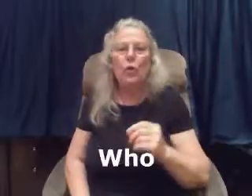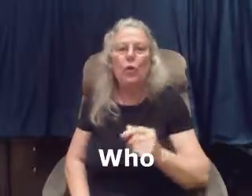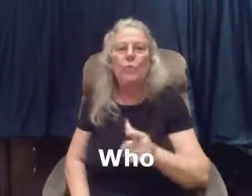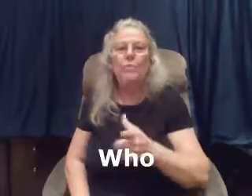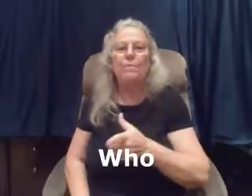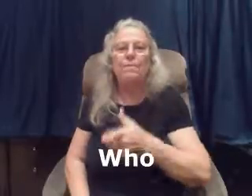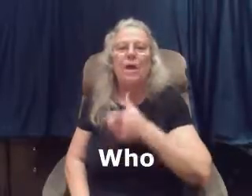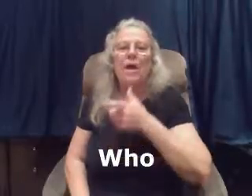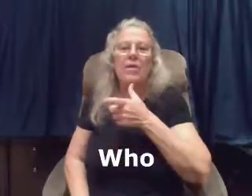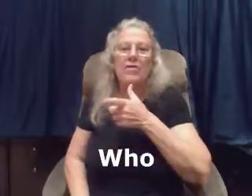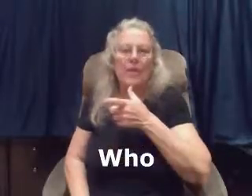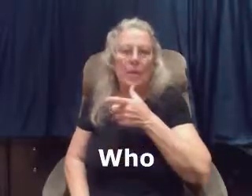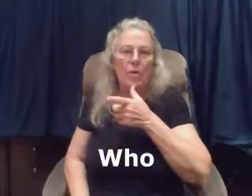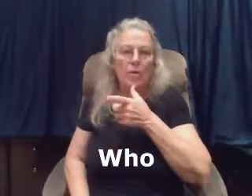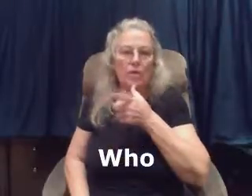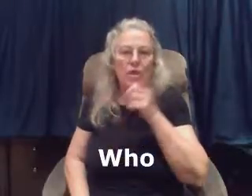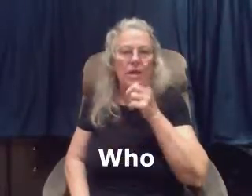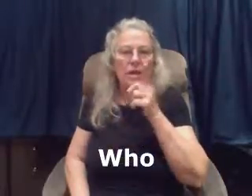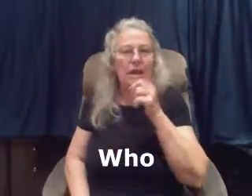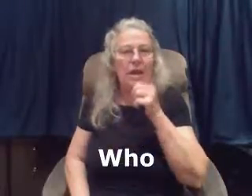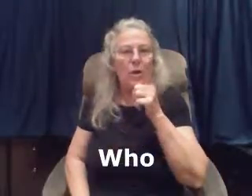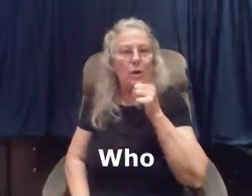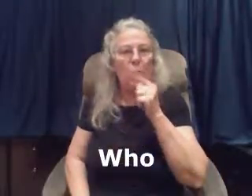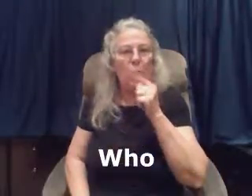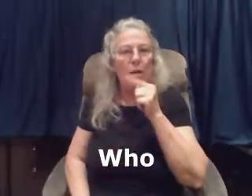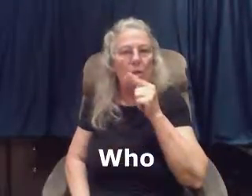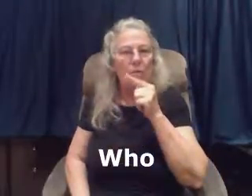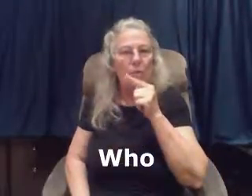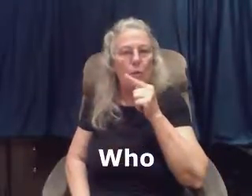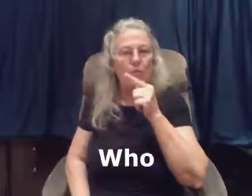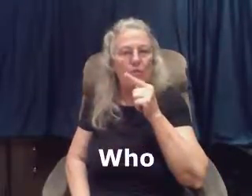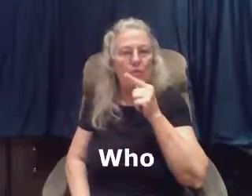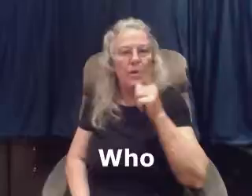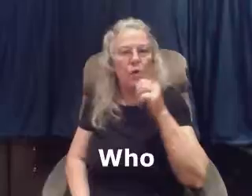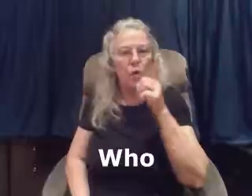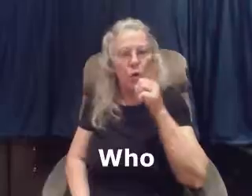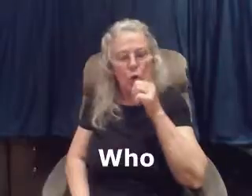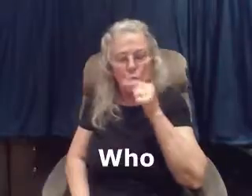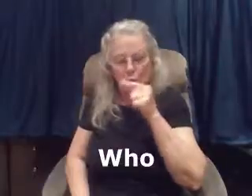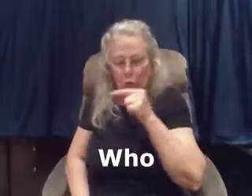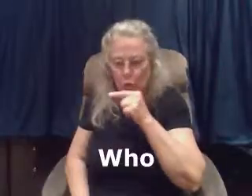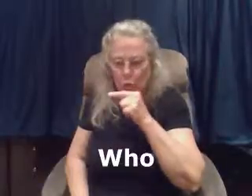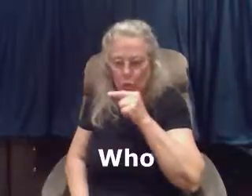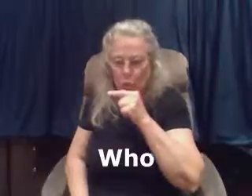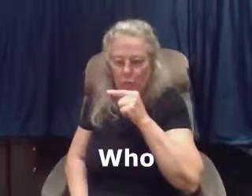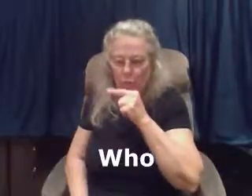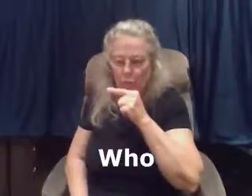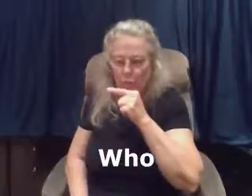Who. Thumb on the chin and a wiggle of the pointer finger. Who.